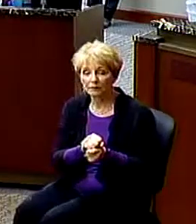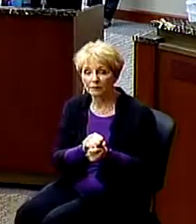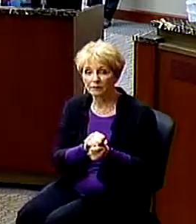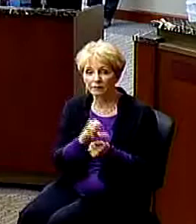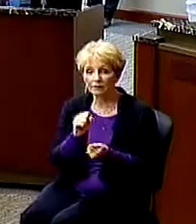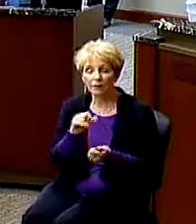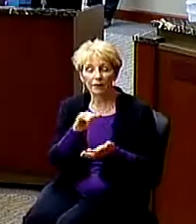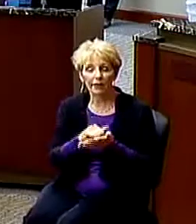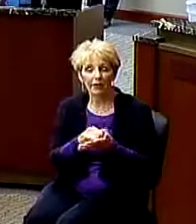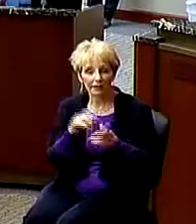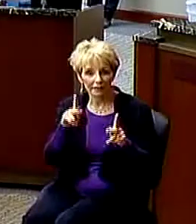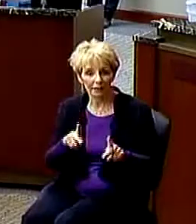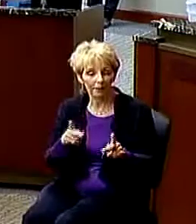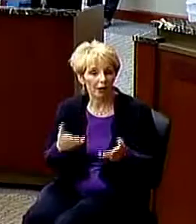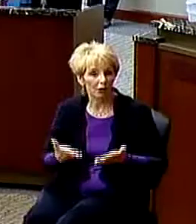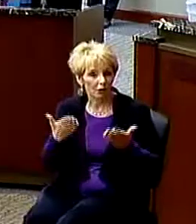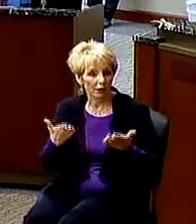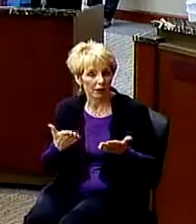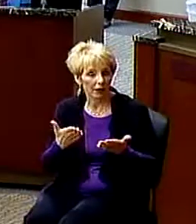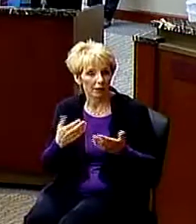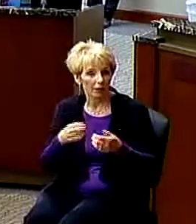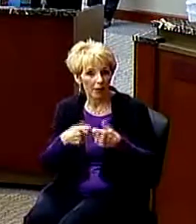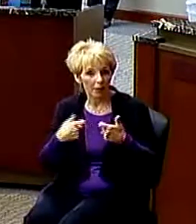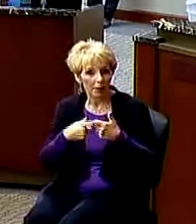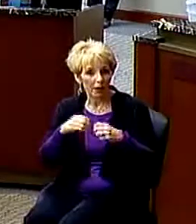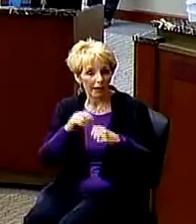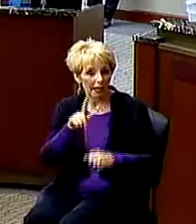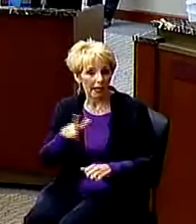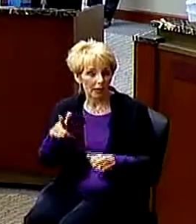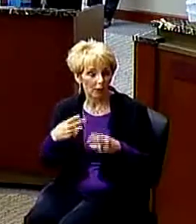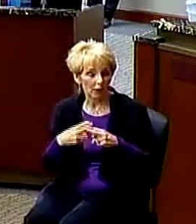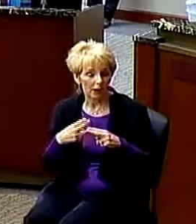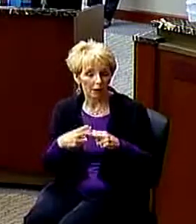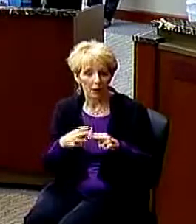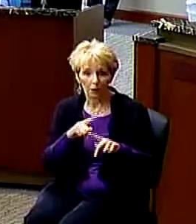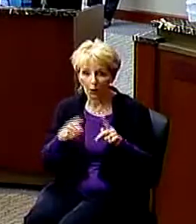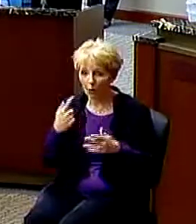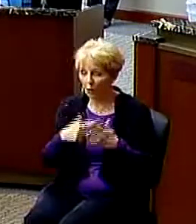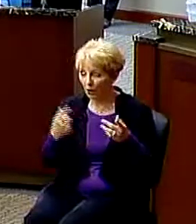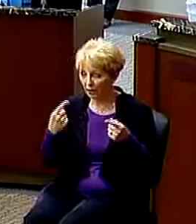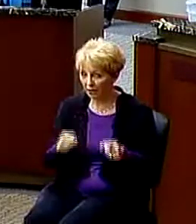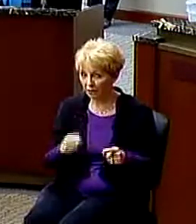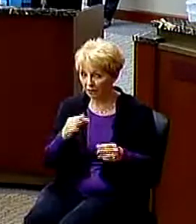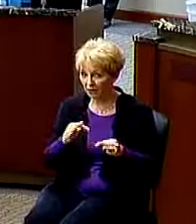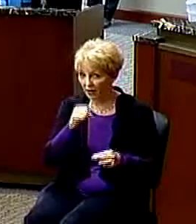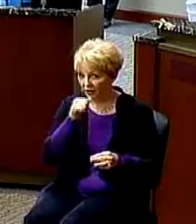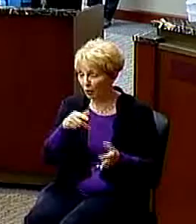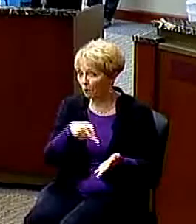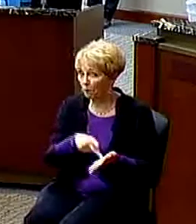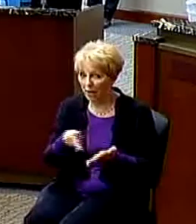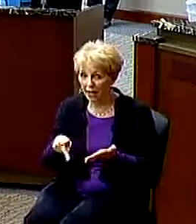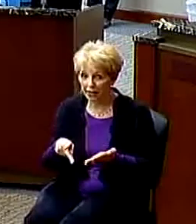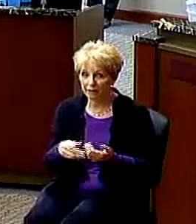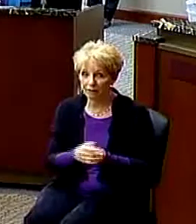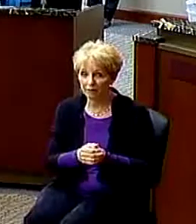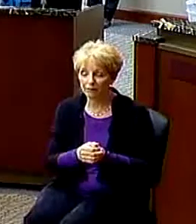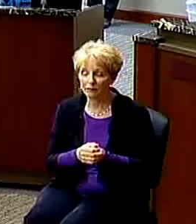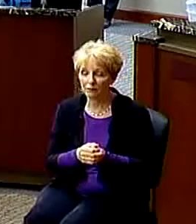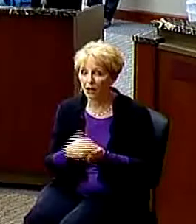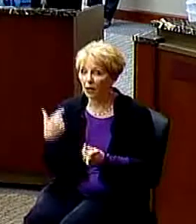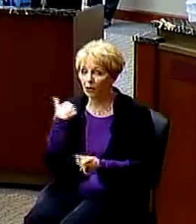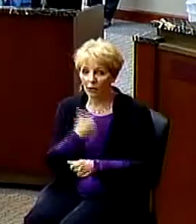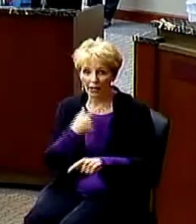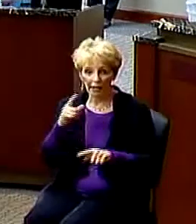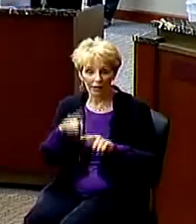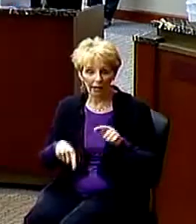So somebody has suggested put the power in the landlord's name, but what would happen if they don't pay? We